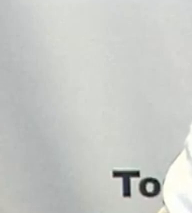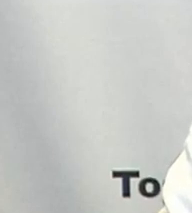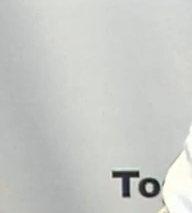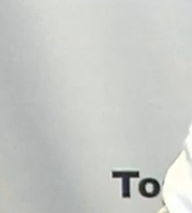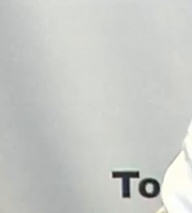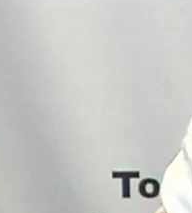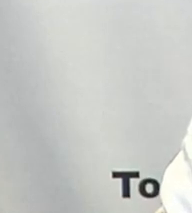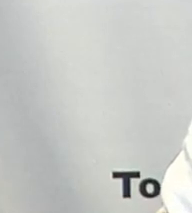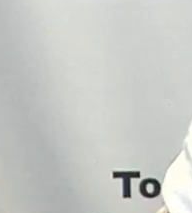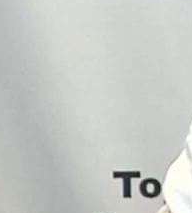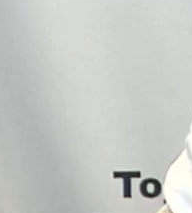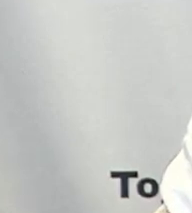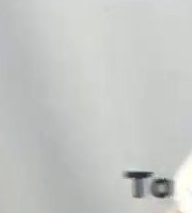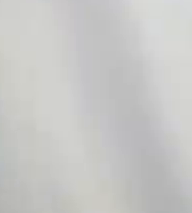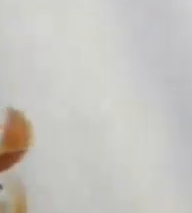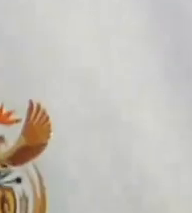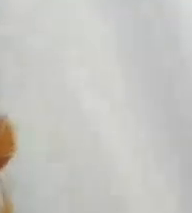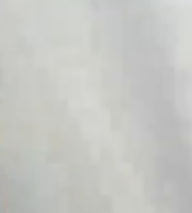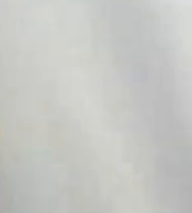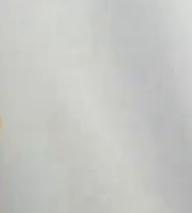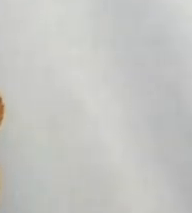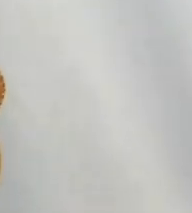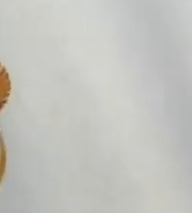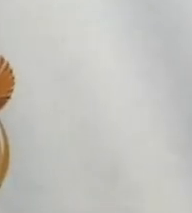at collectively. They are not